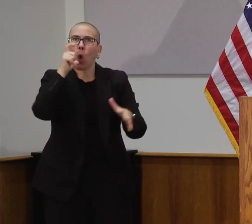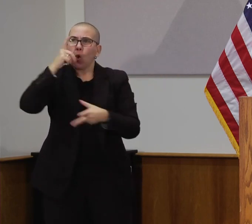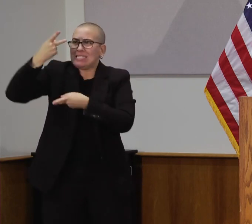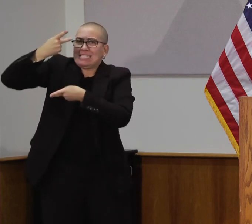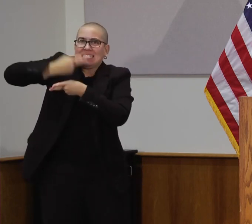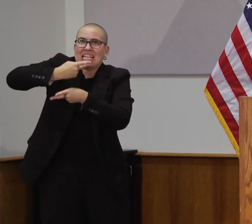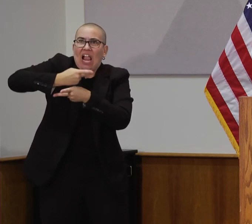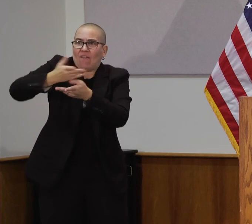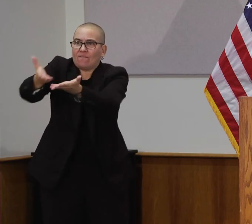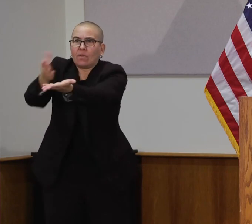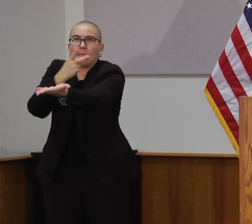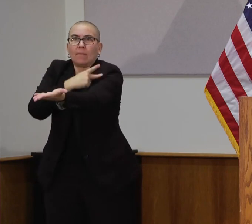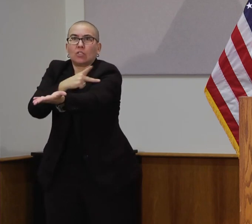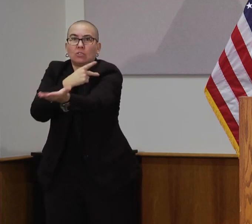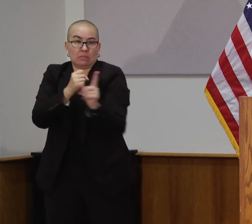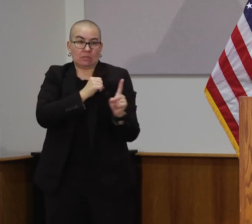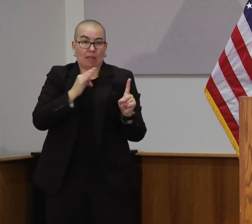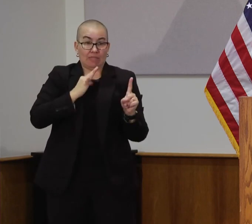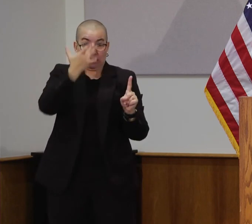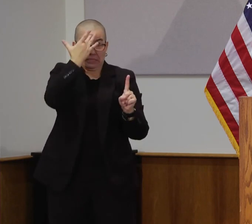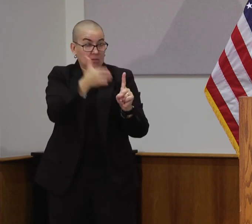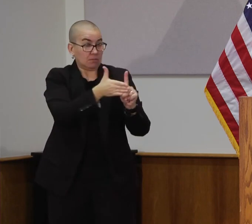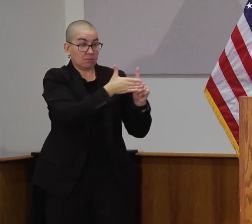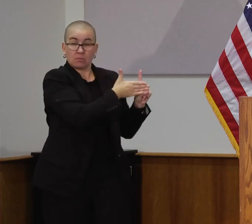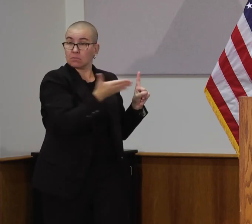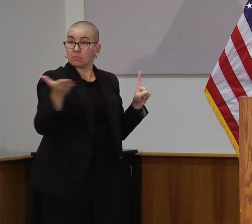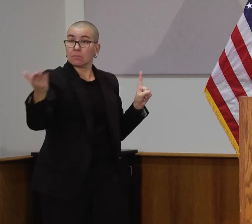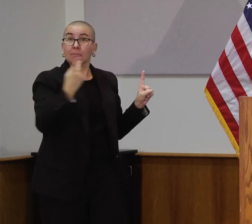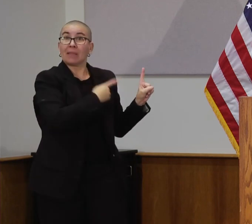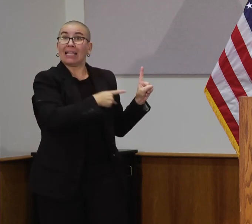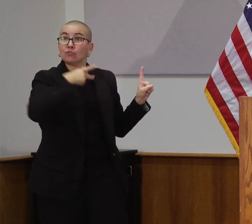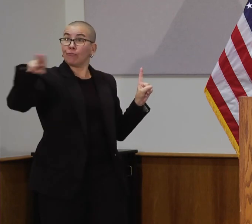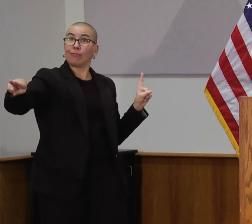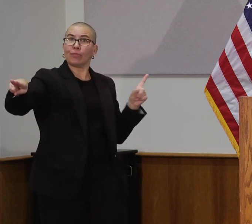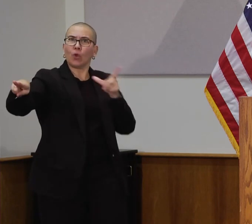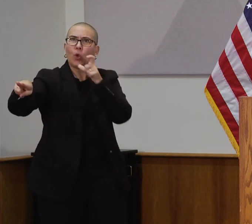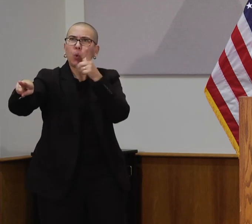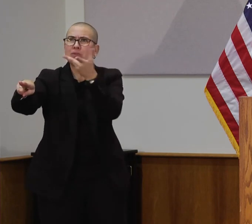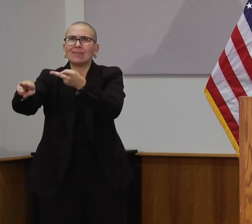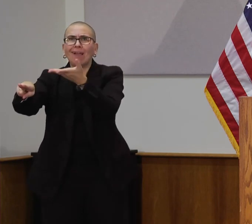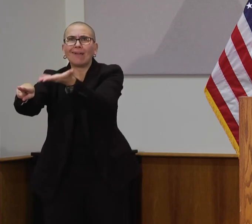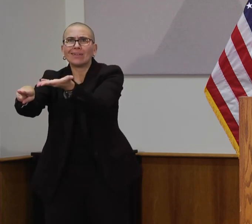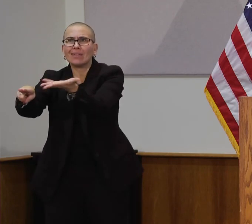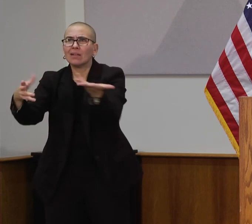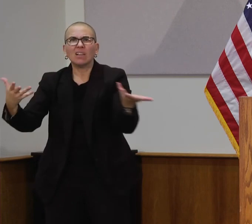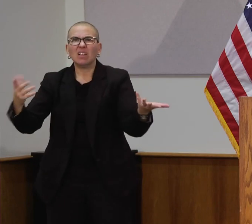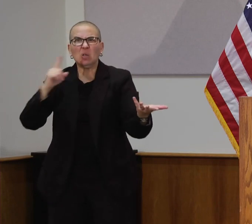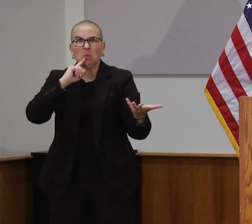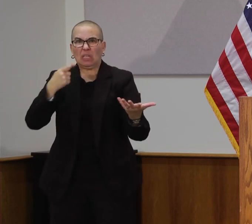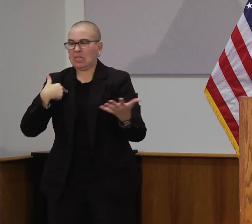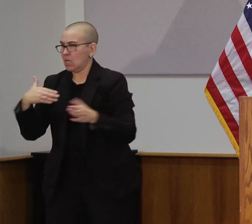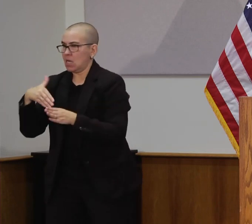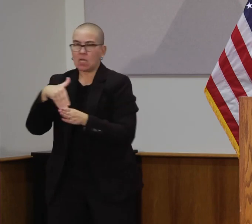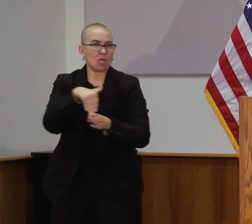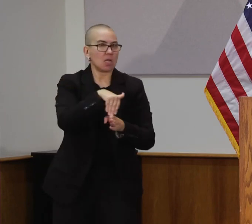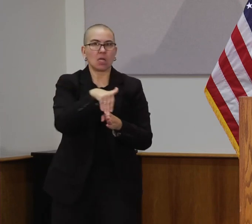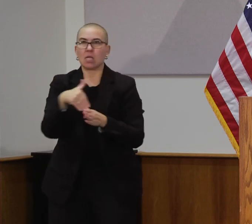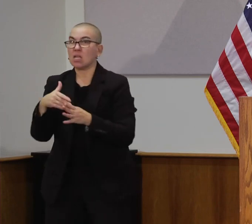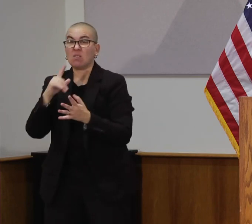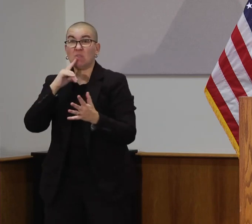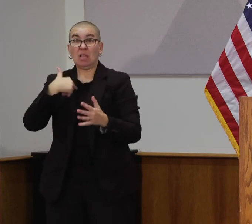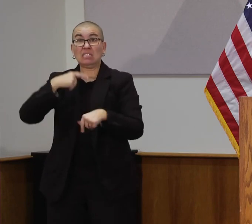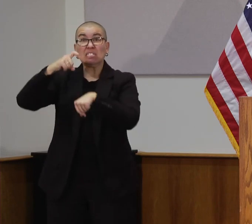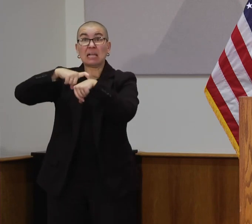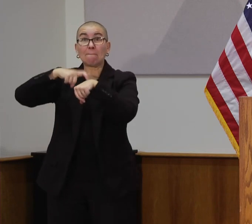patients? I am in an interesting position here because most of my time lately is spent teaching